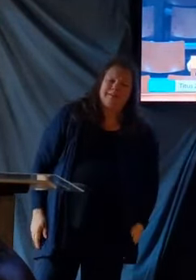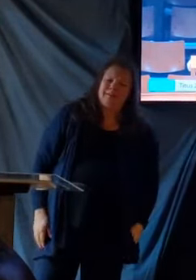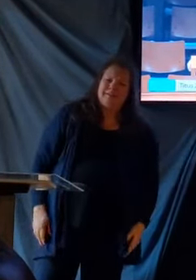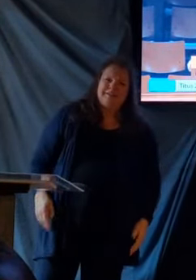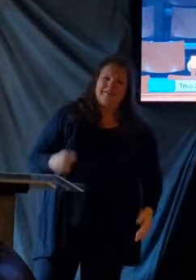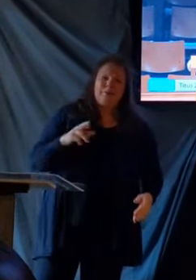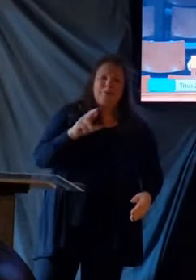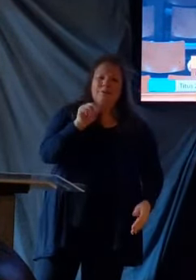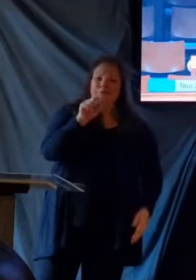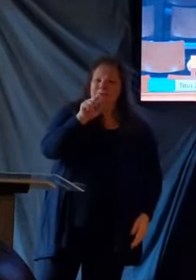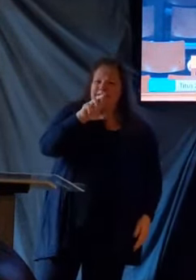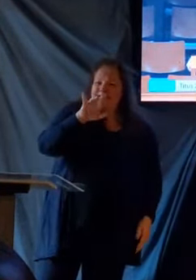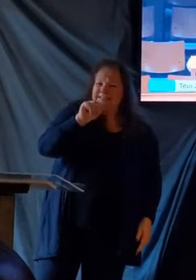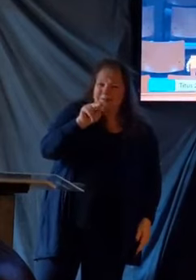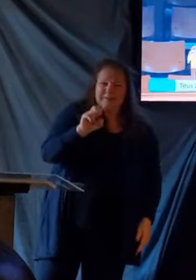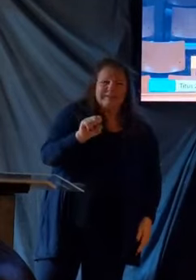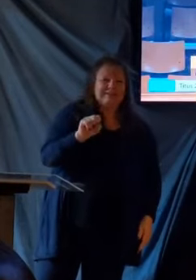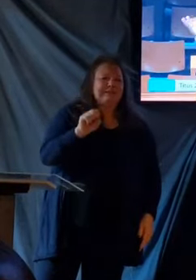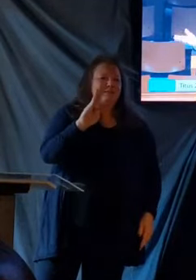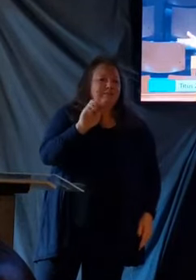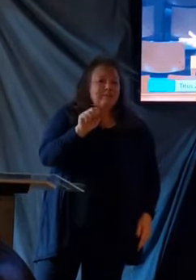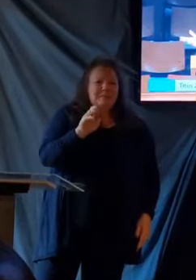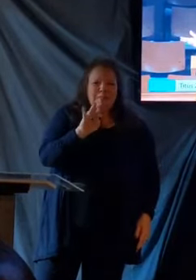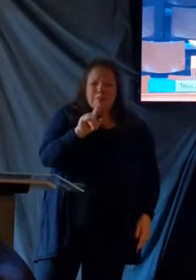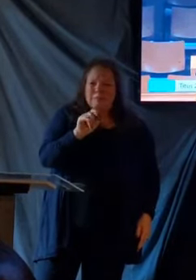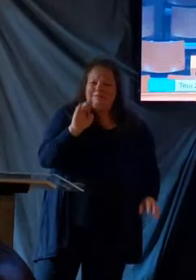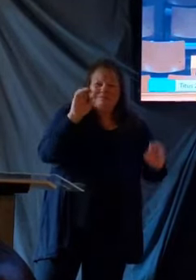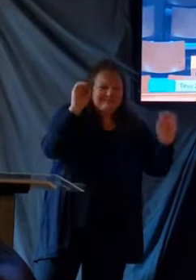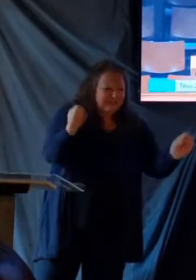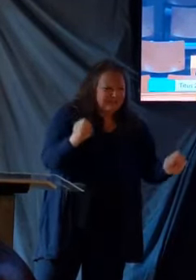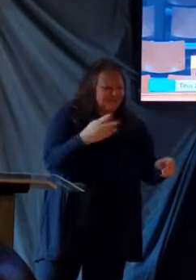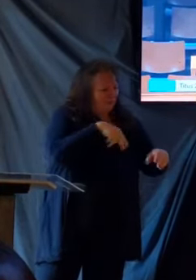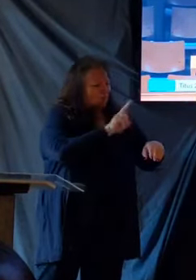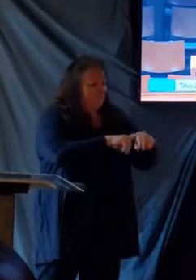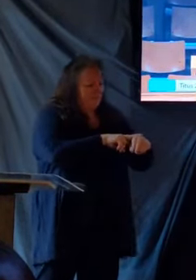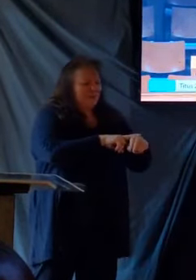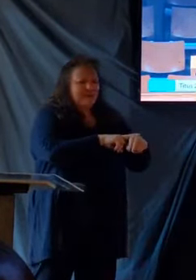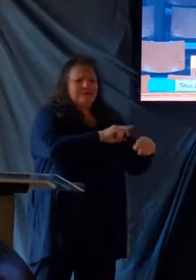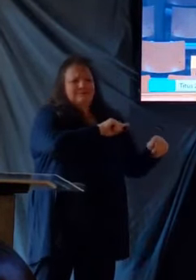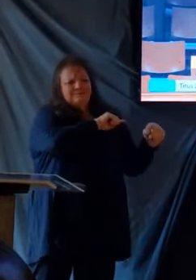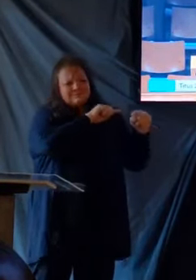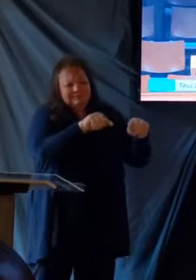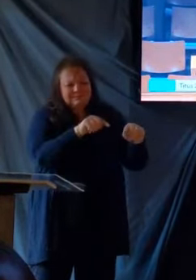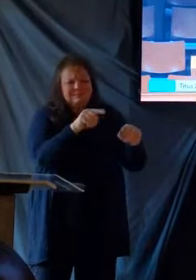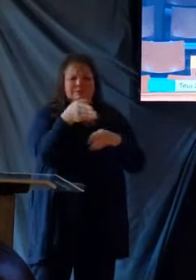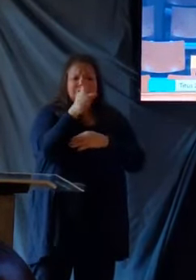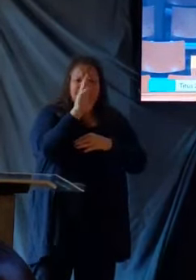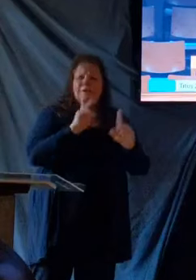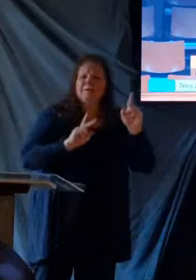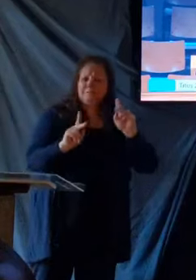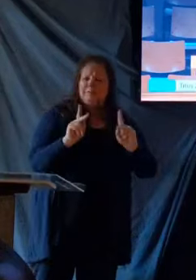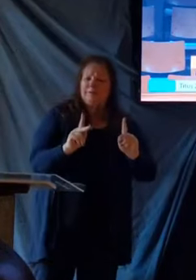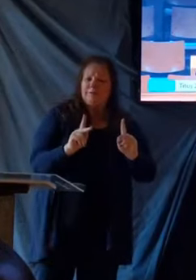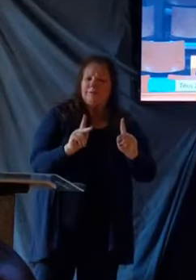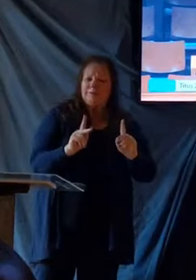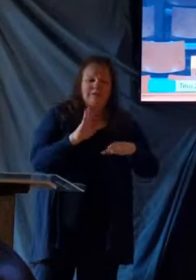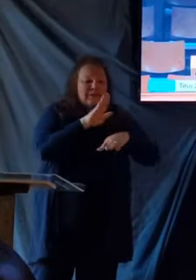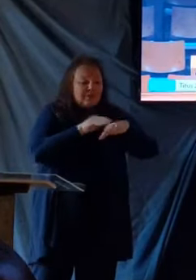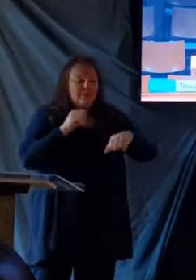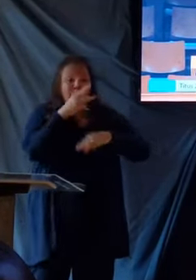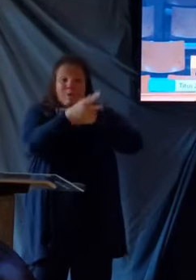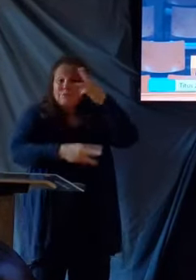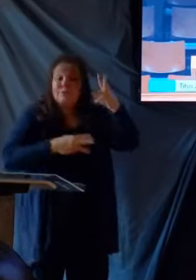or to the Assyrians, or to the Philistines. I mean, of course they come to God's people. The only call to